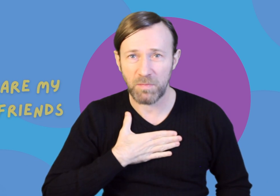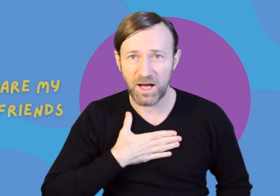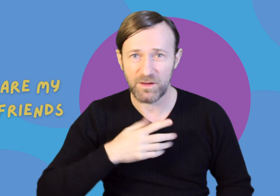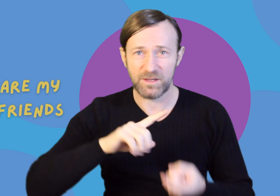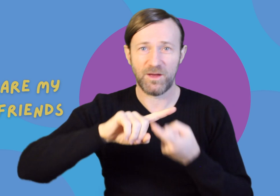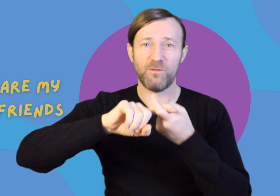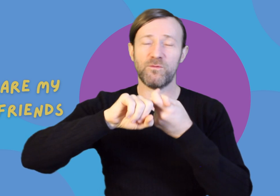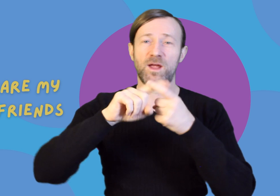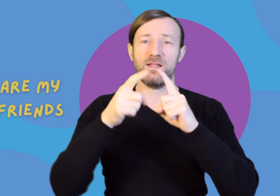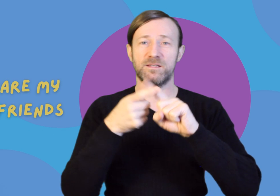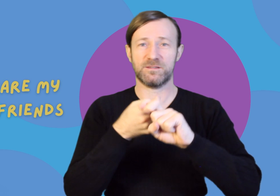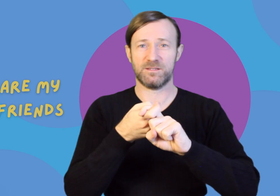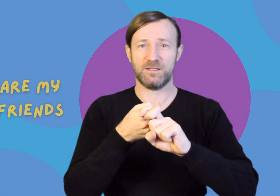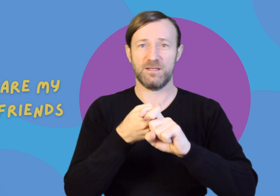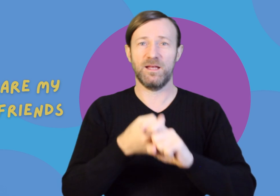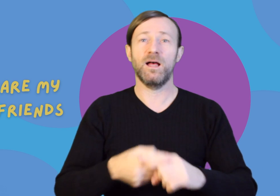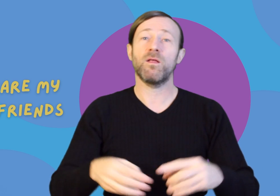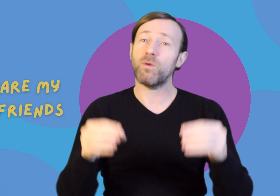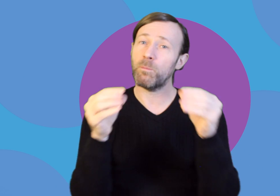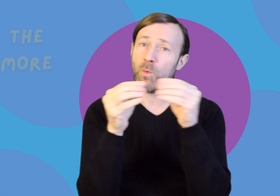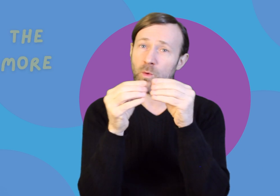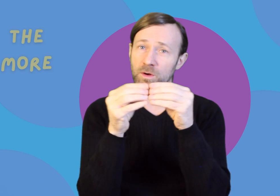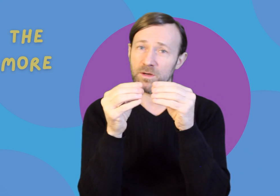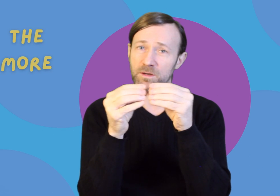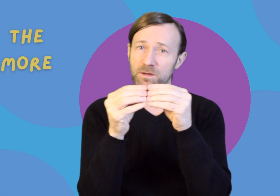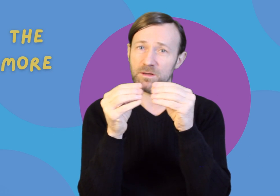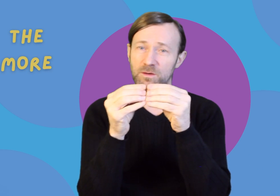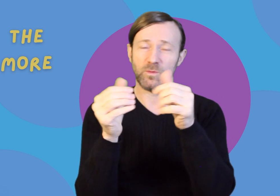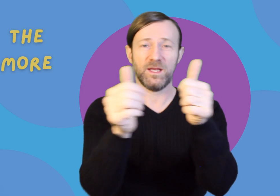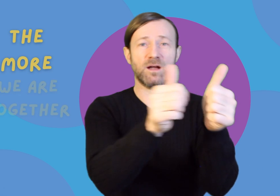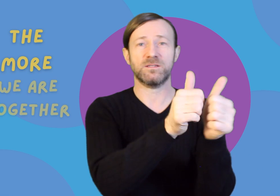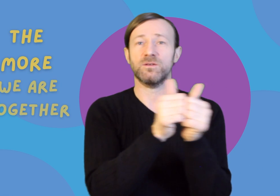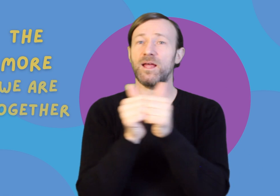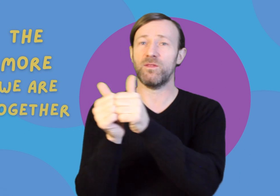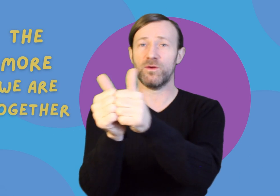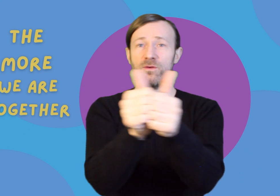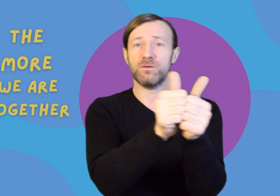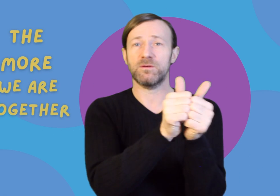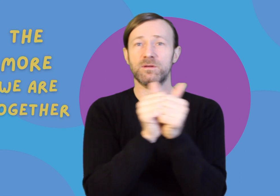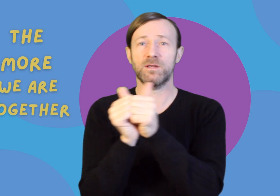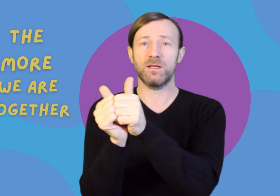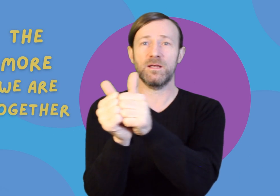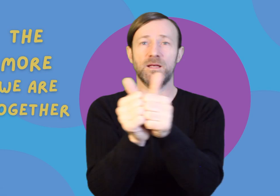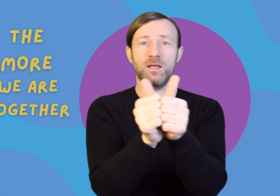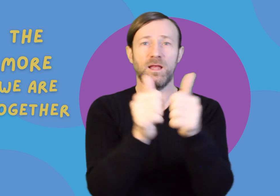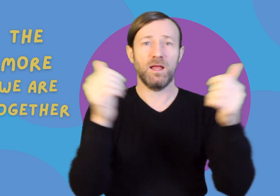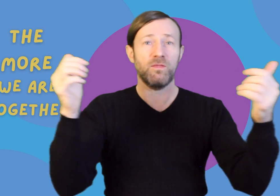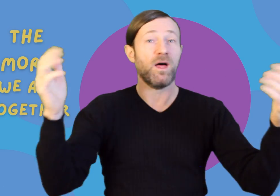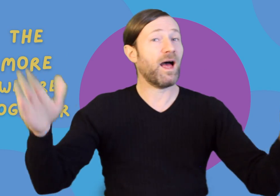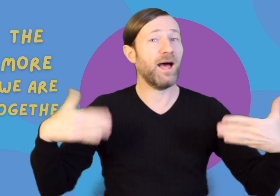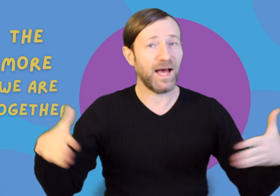my friends. The more we are together, the